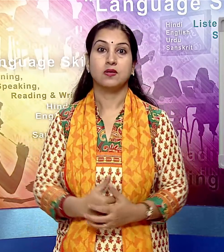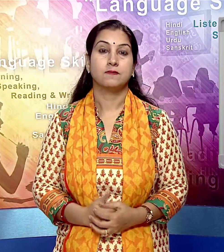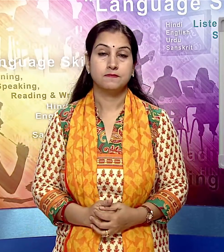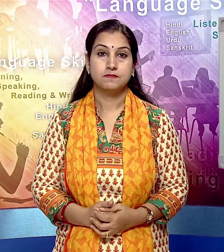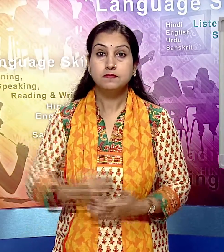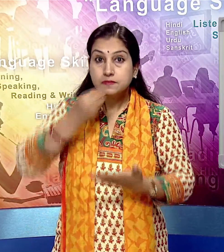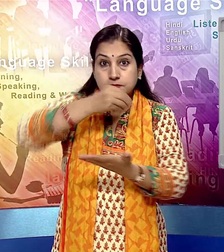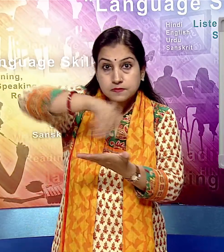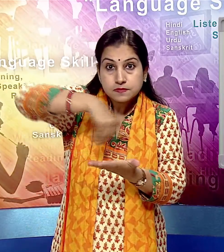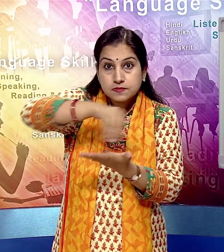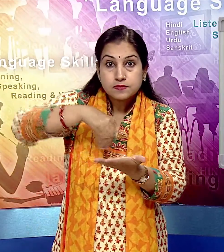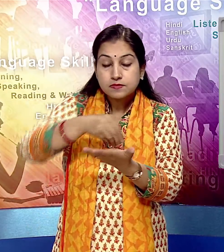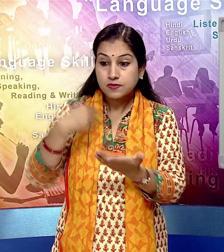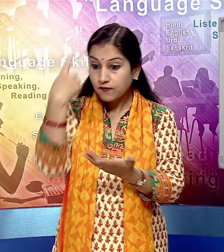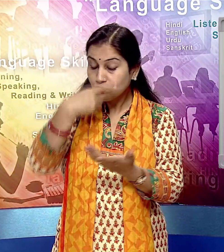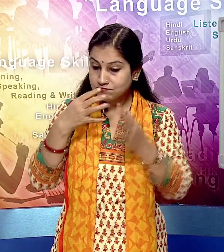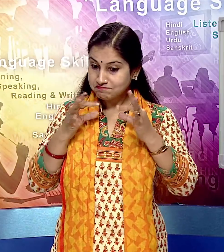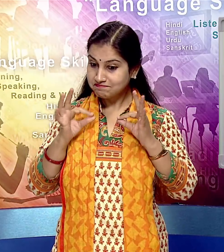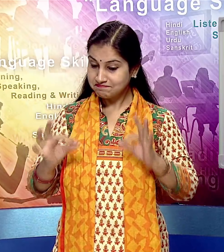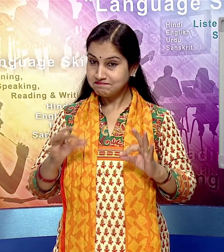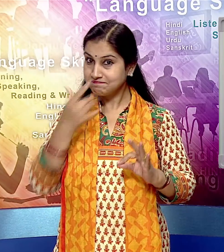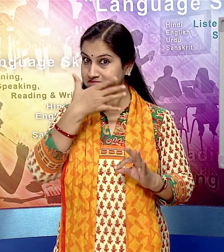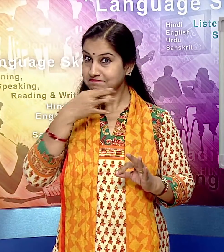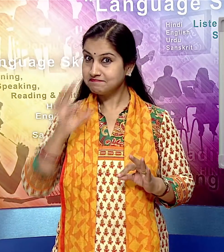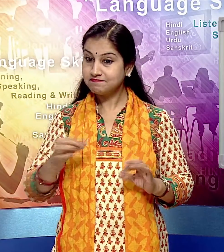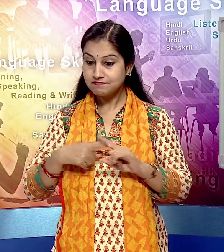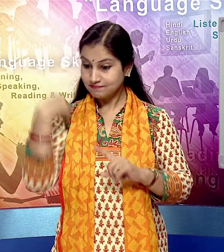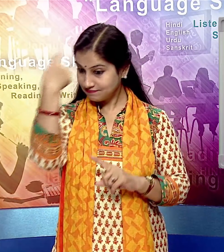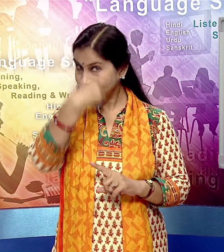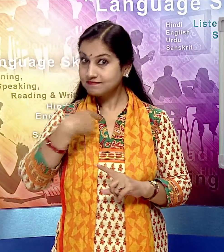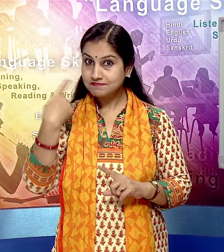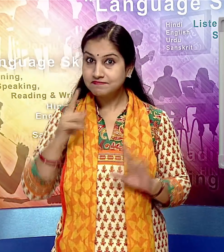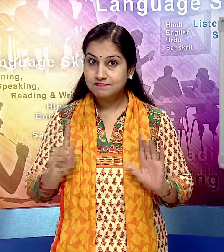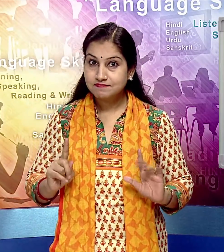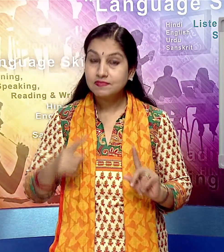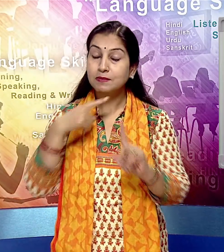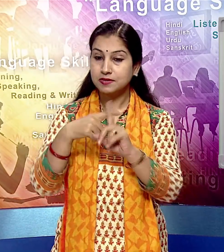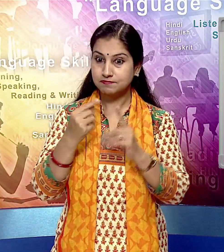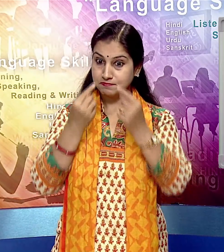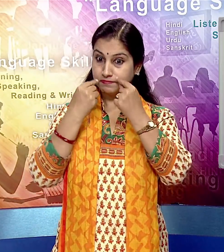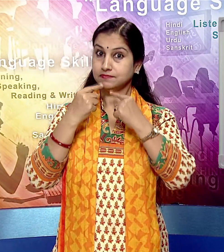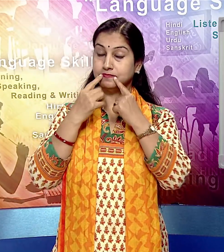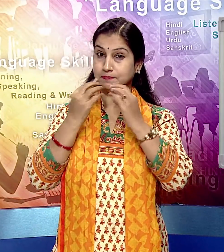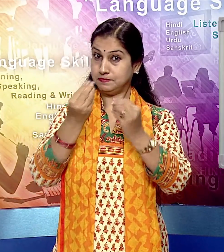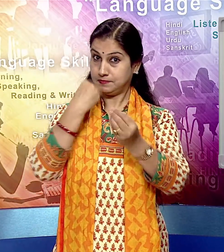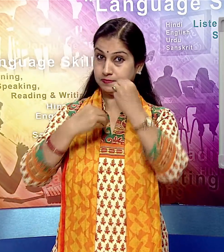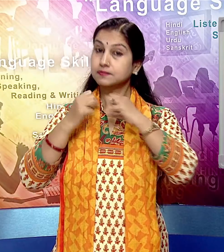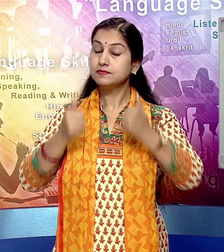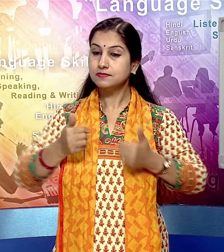Cooking makes the food attractive in appearance, taste, and makes it